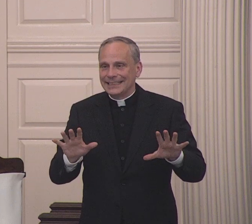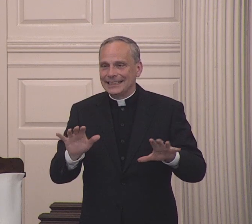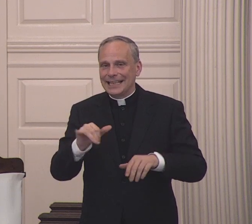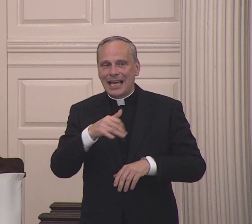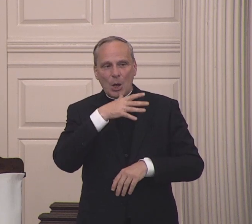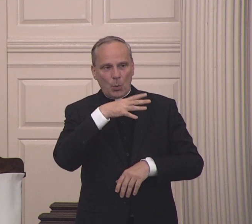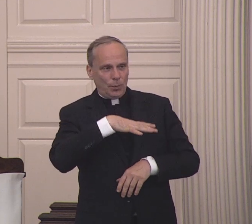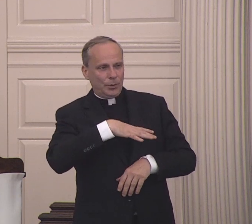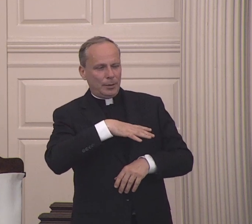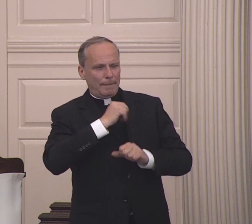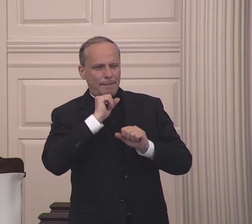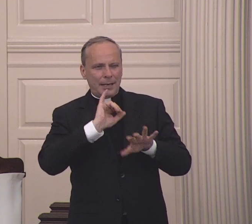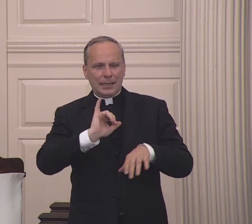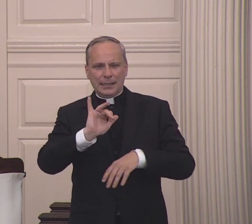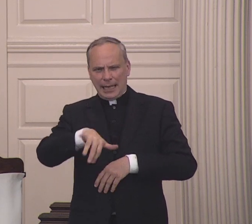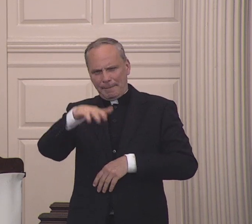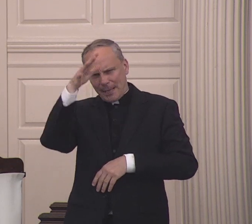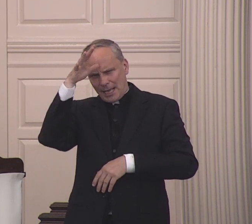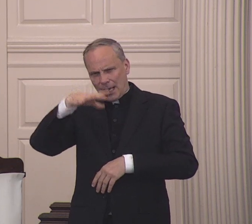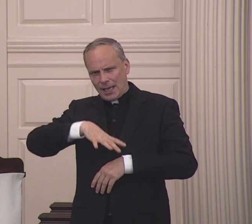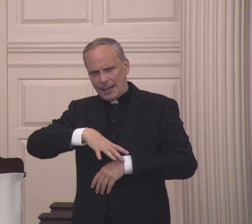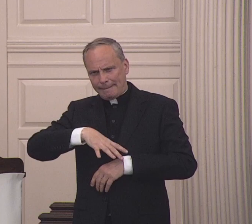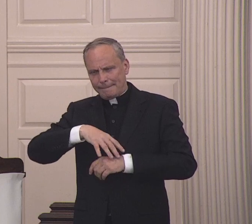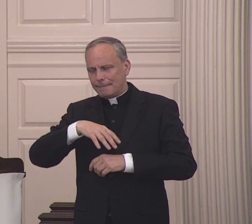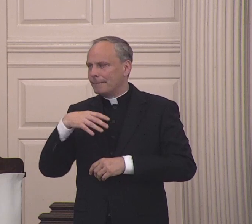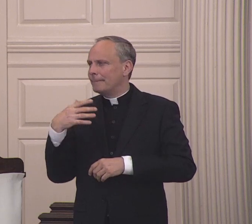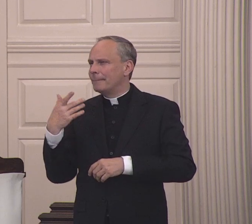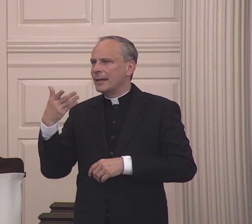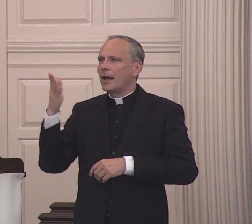woman. Blessed is that man.